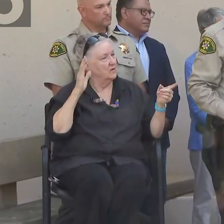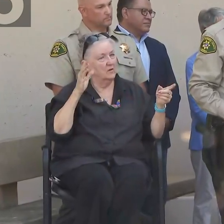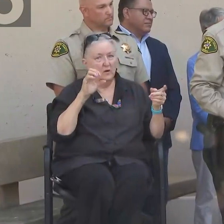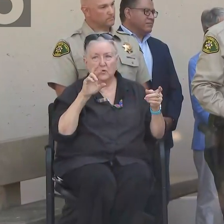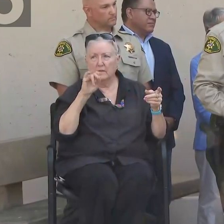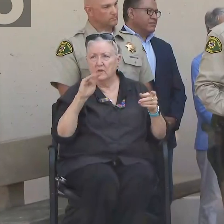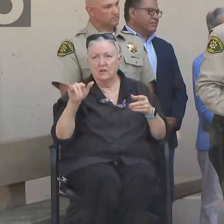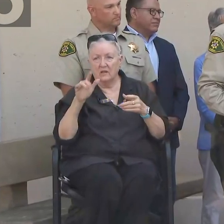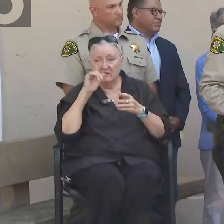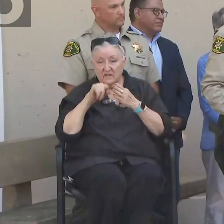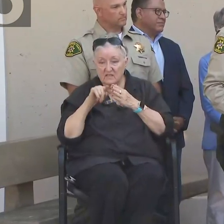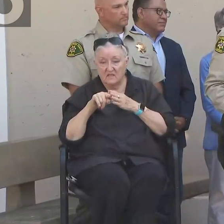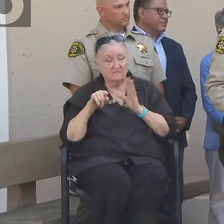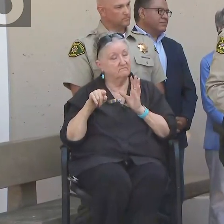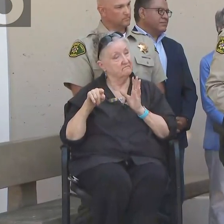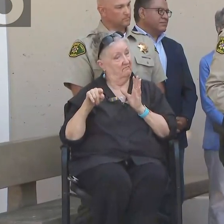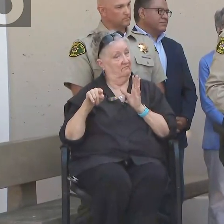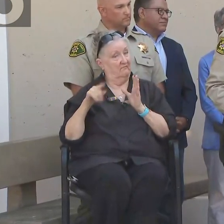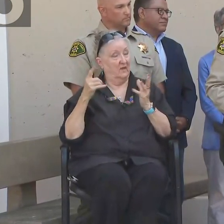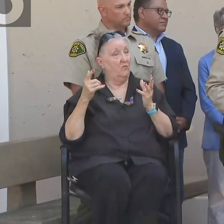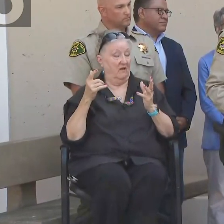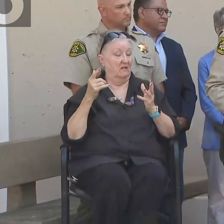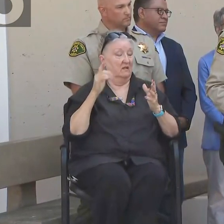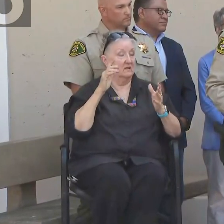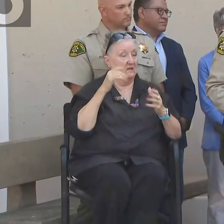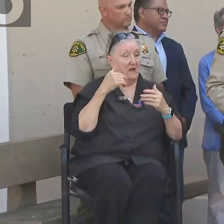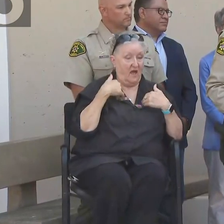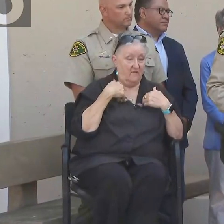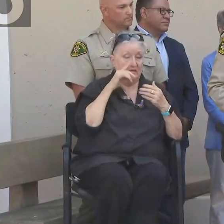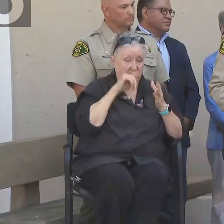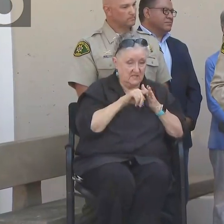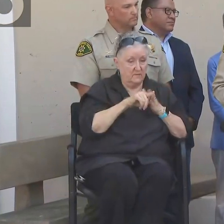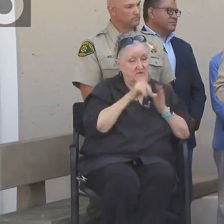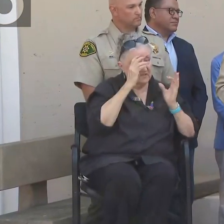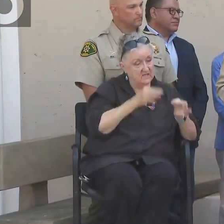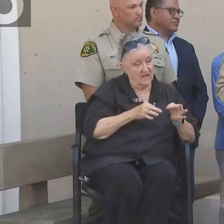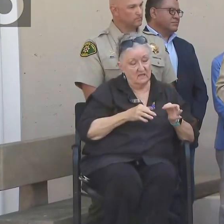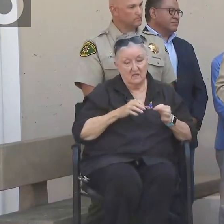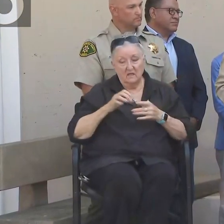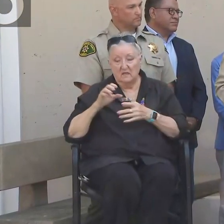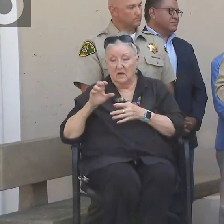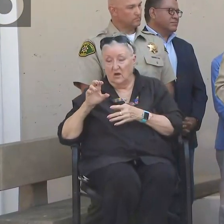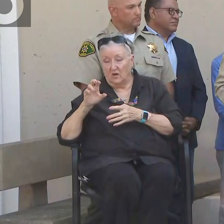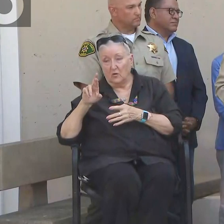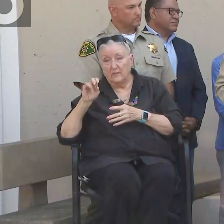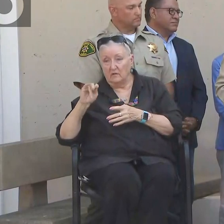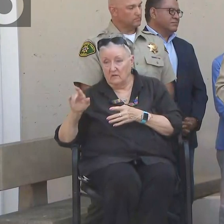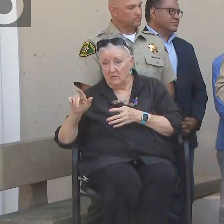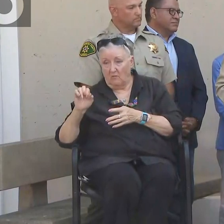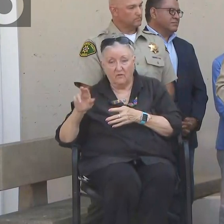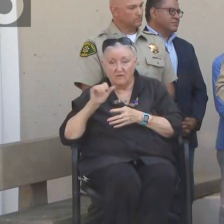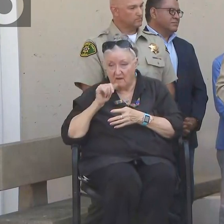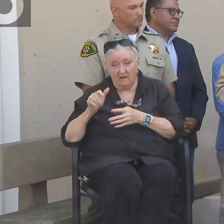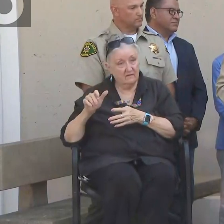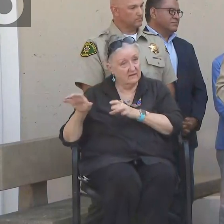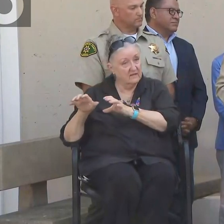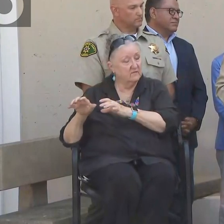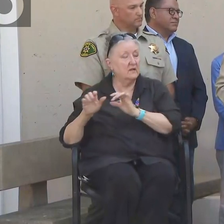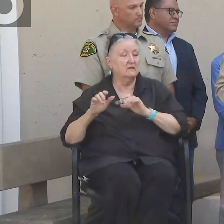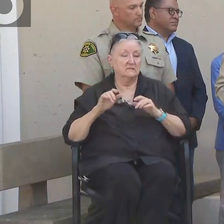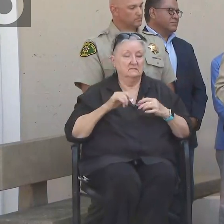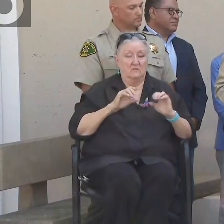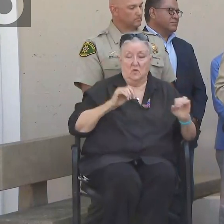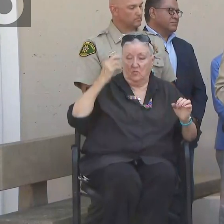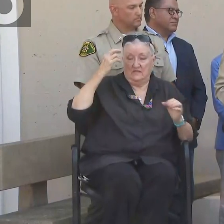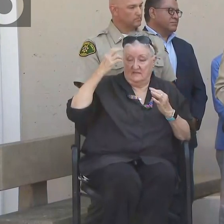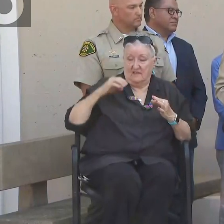Well, there's an investigation to determine if there was any criminal activity, but we have no reason to suspect that there was at this point, but we are